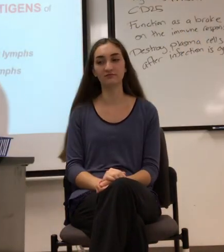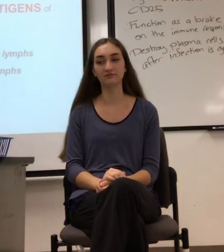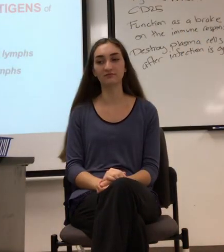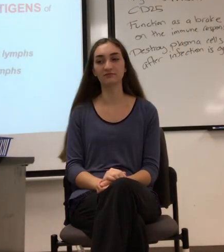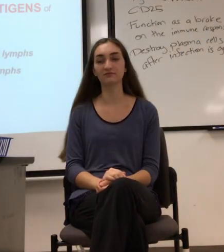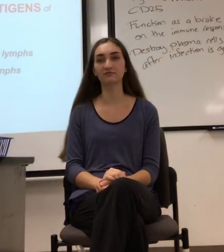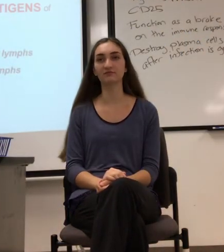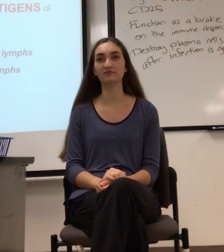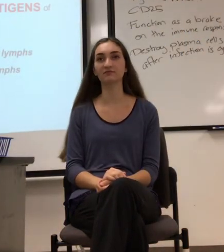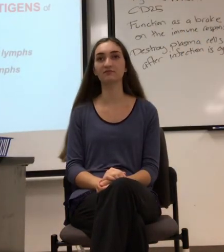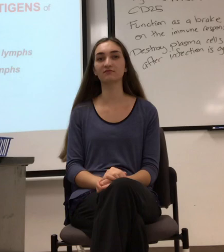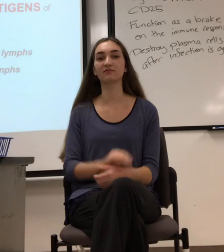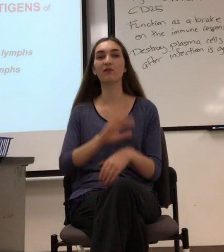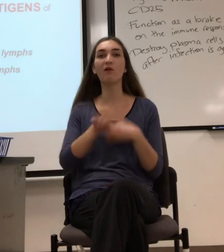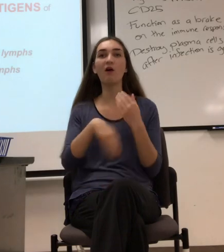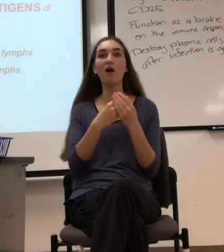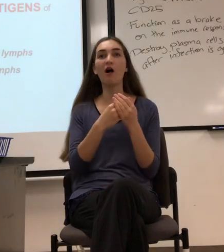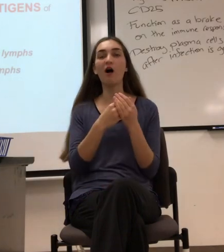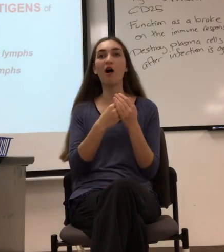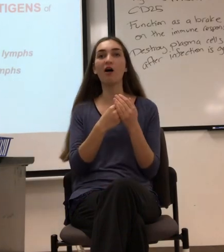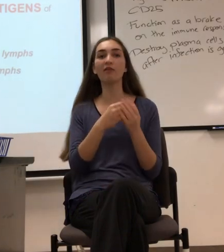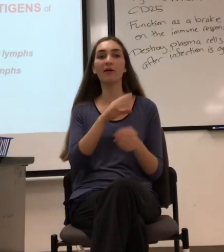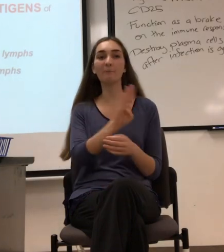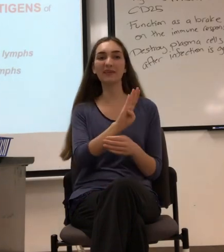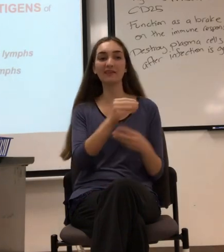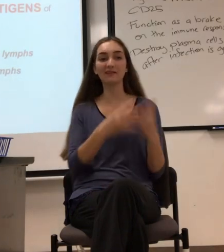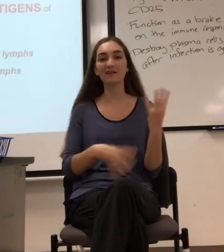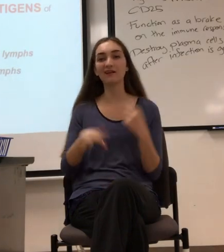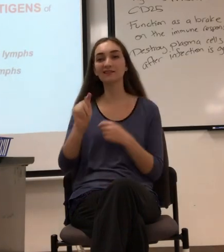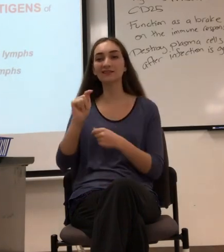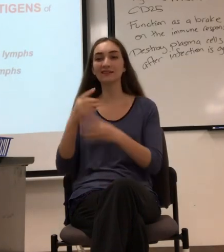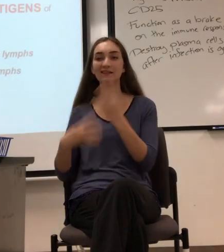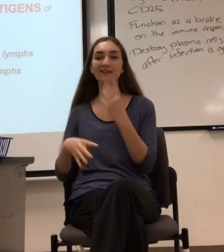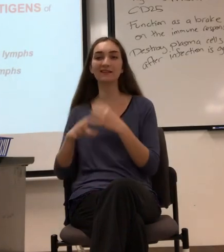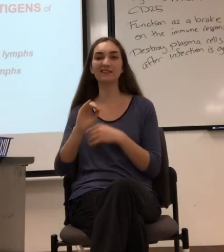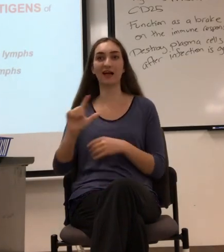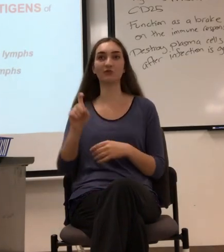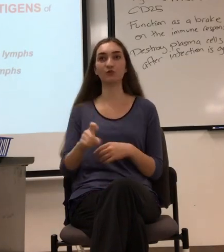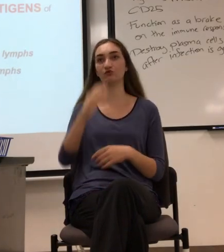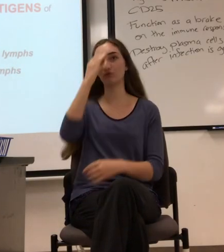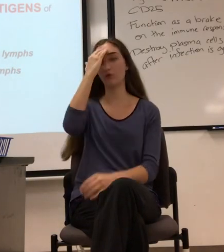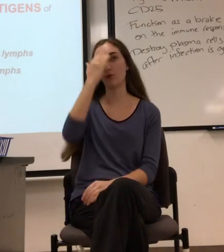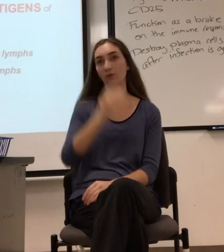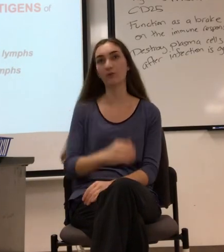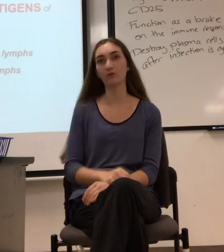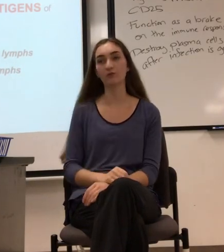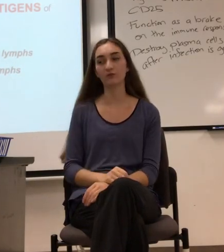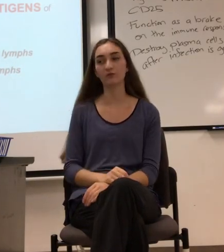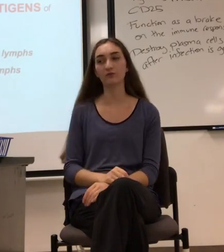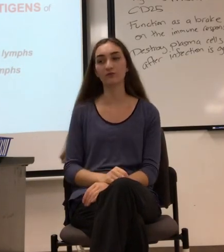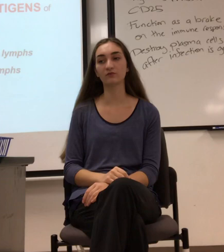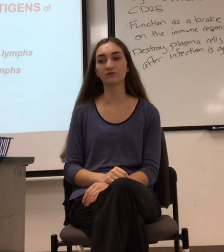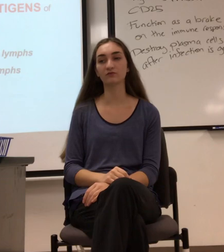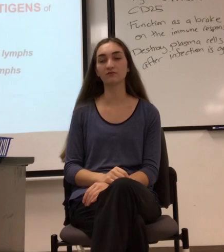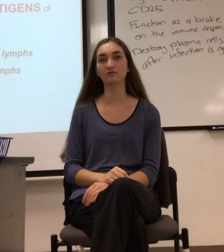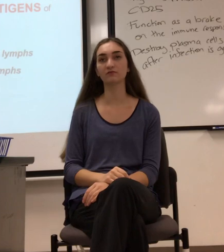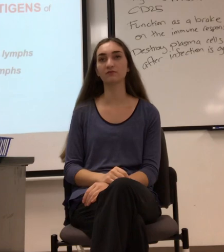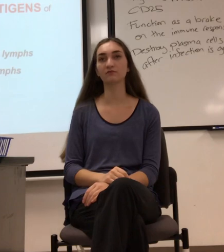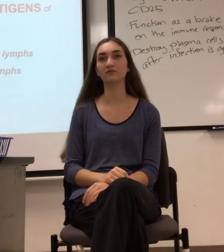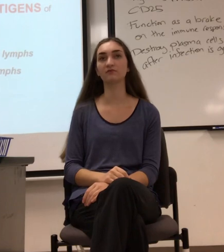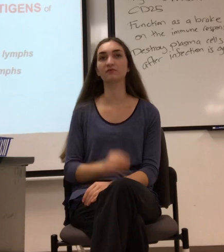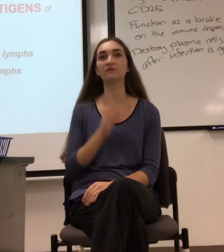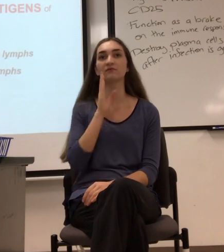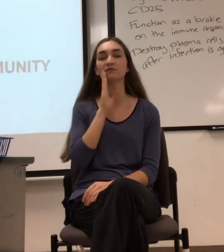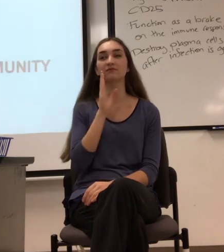So those are all the subpopulations of the B and T cells, you should know. And to unpack this a little